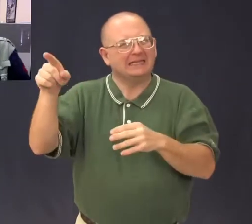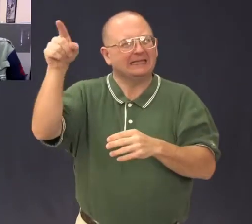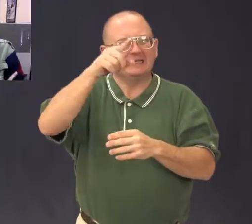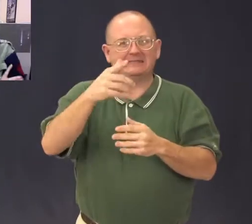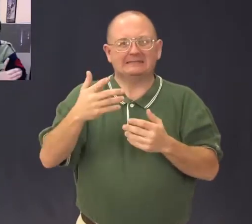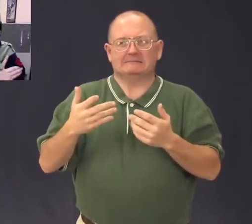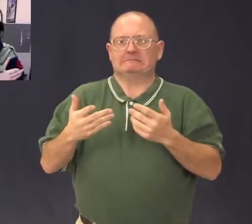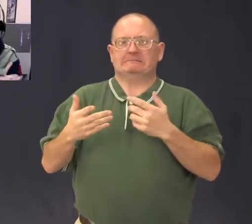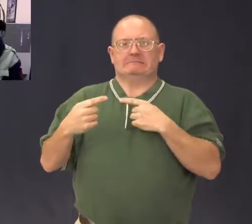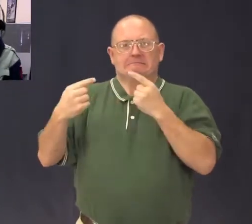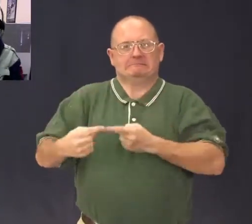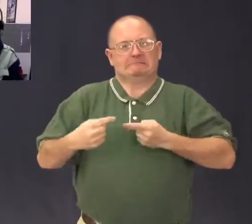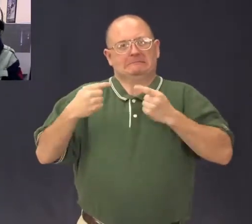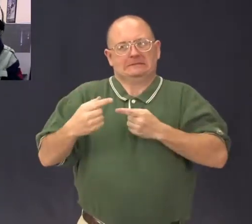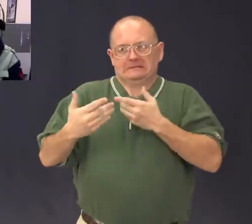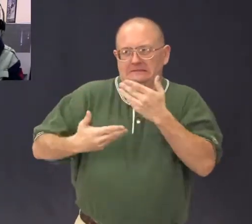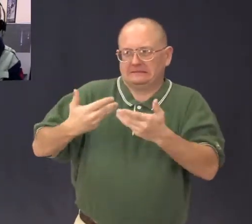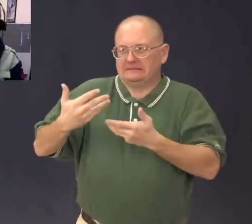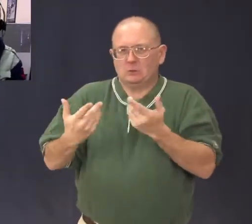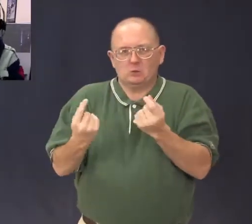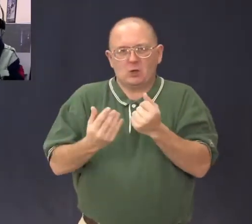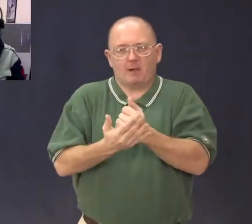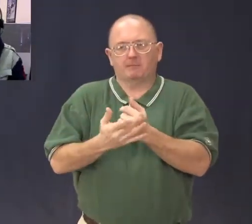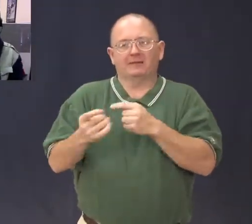it was really hard to get in touch with people back then.